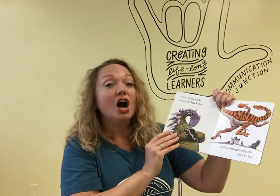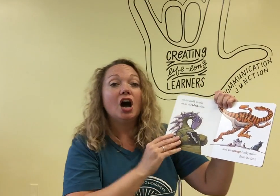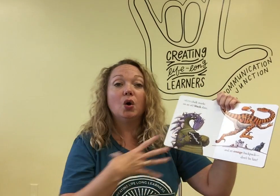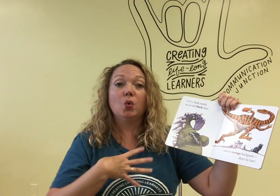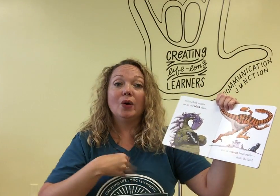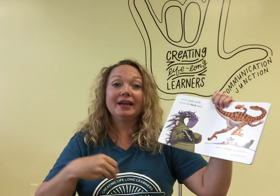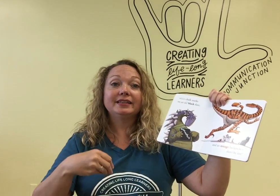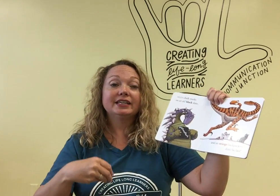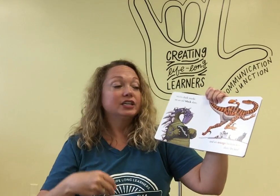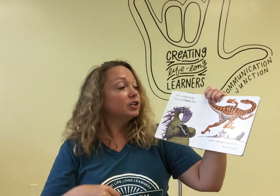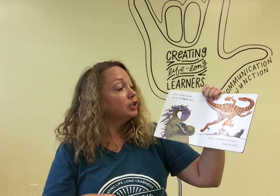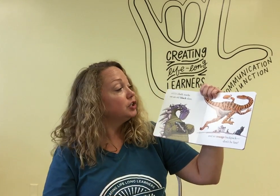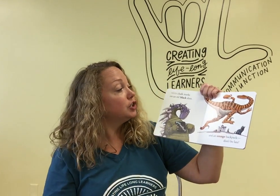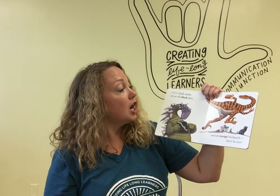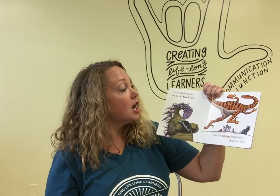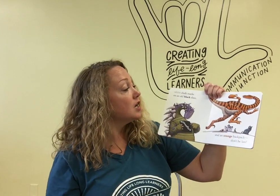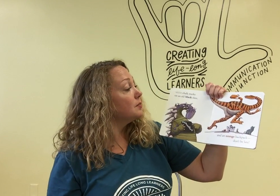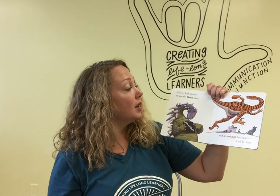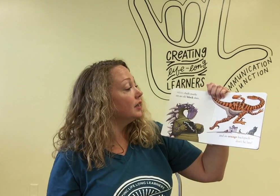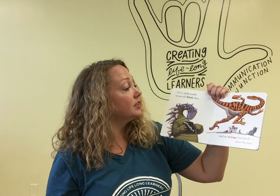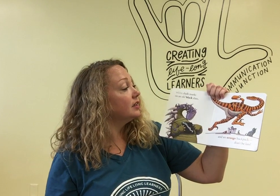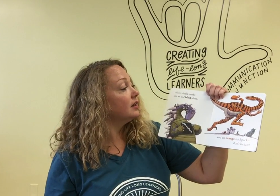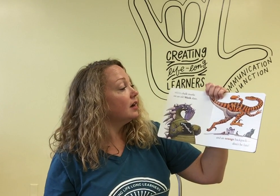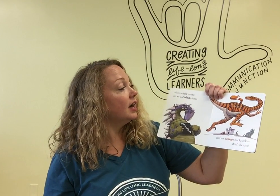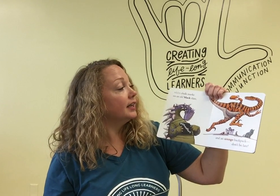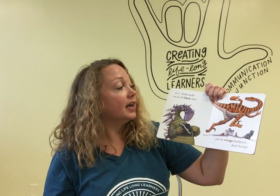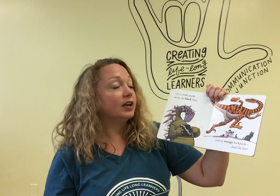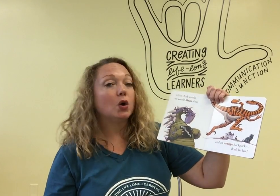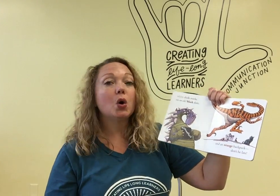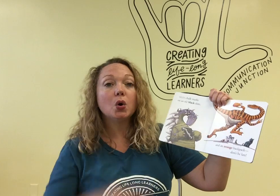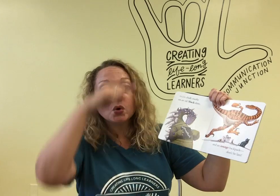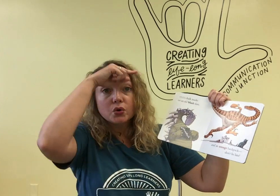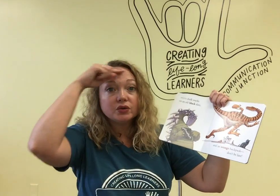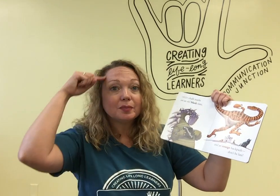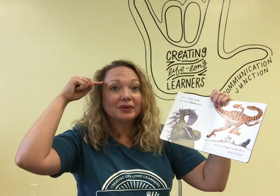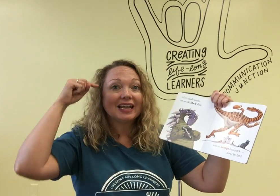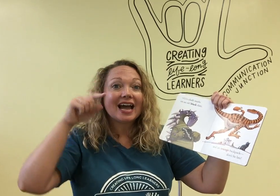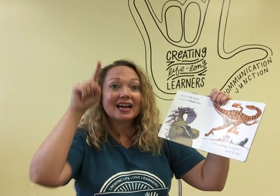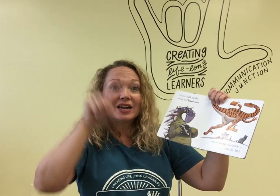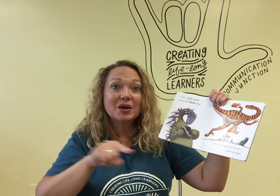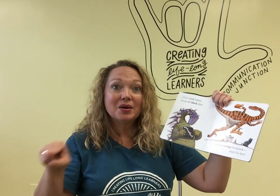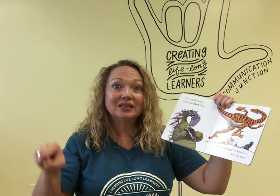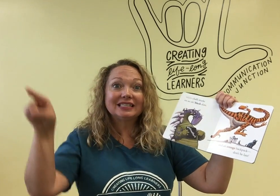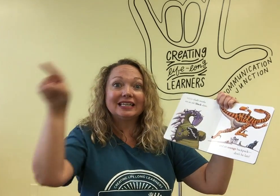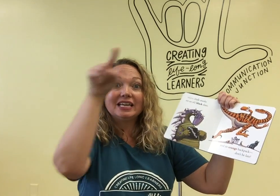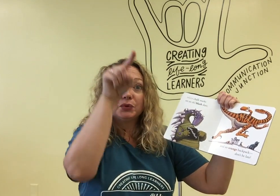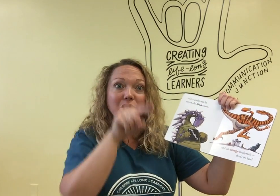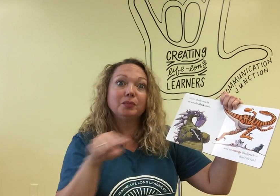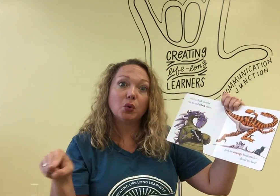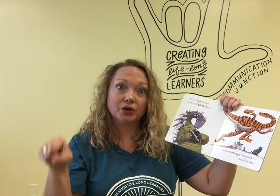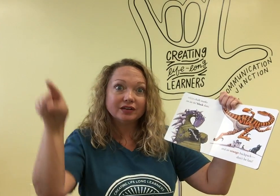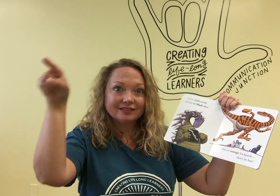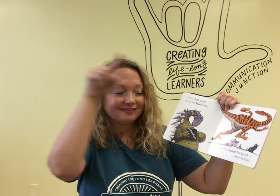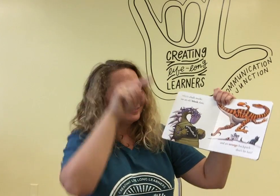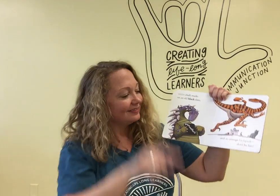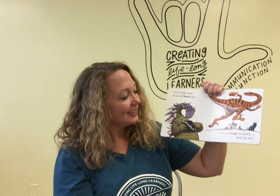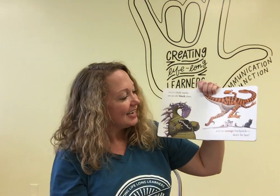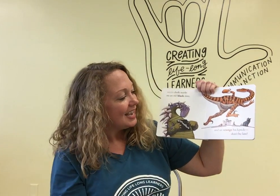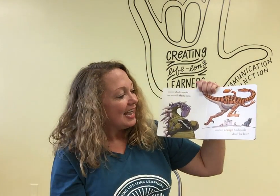A white chalk marks on an old black slate or board, and